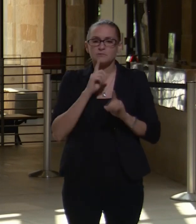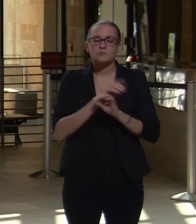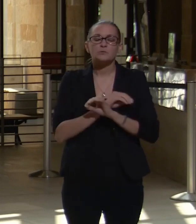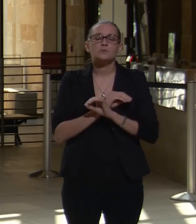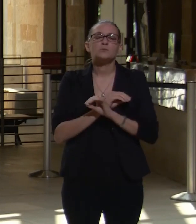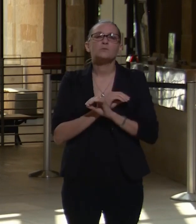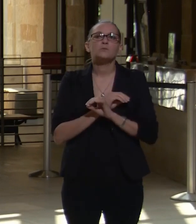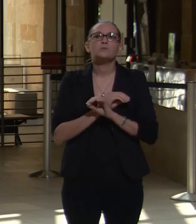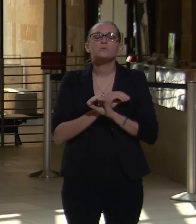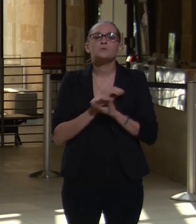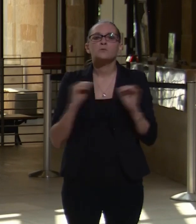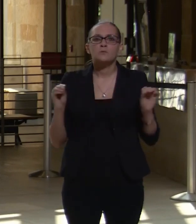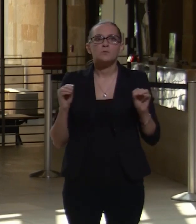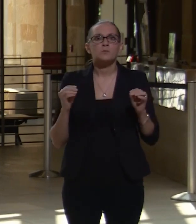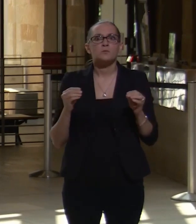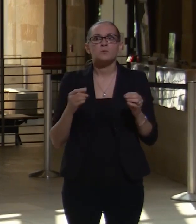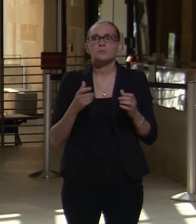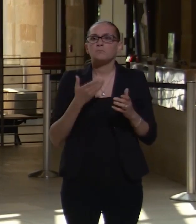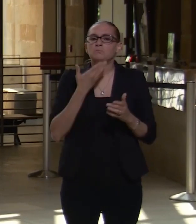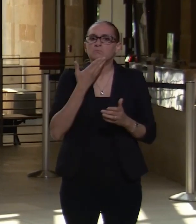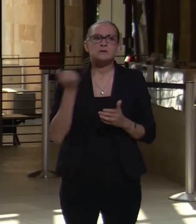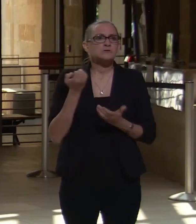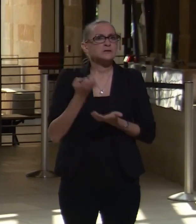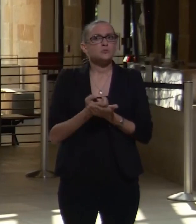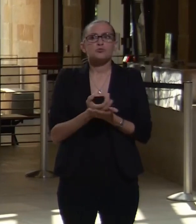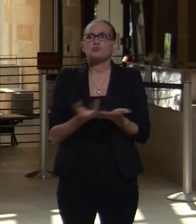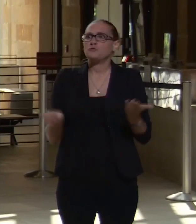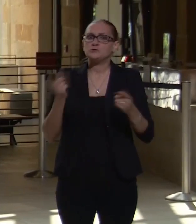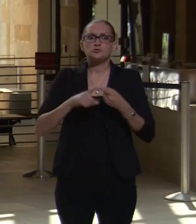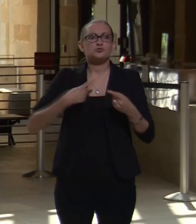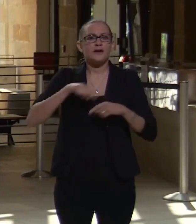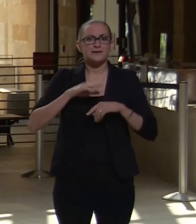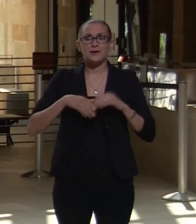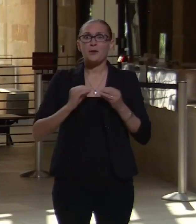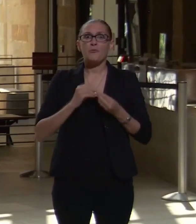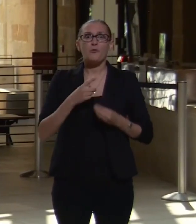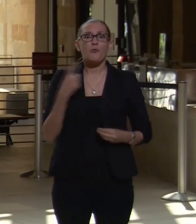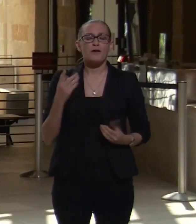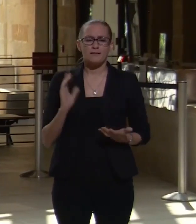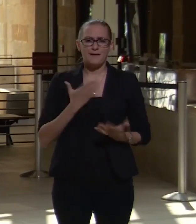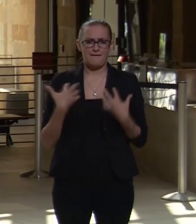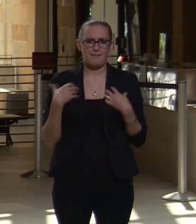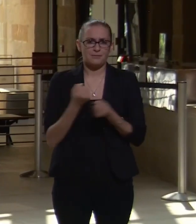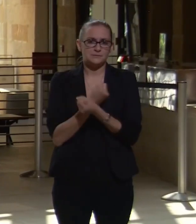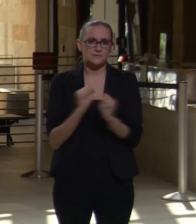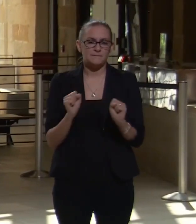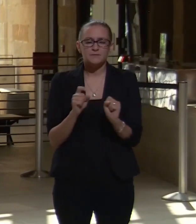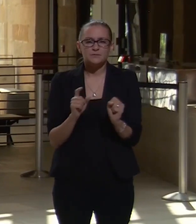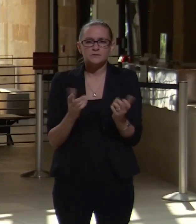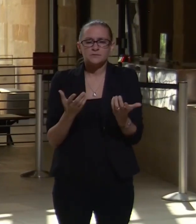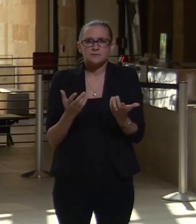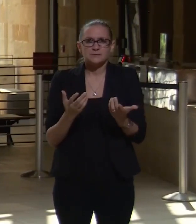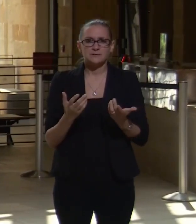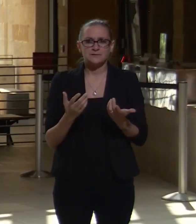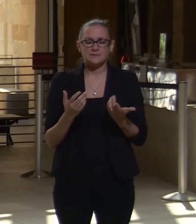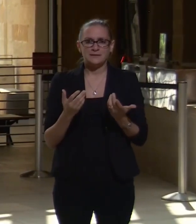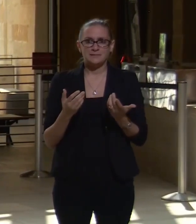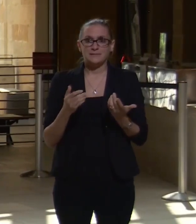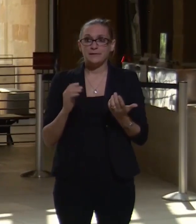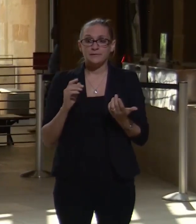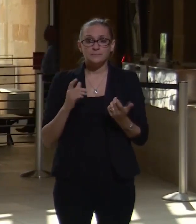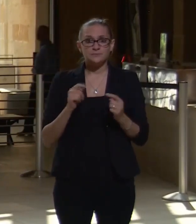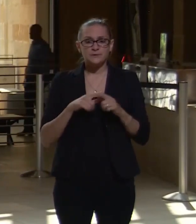no greater economic resource to us than our health and safety. There is nothing better